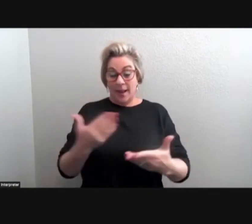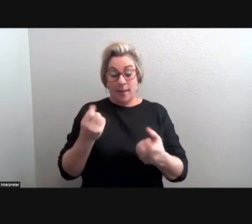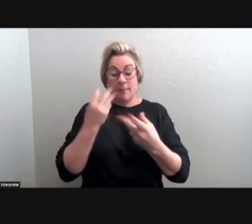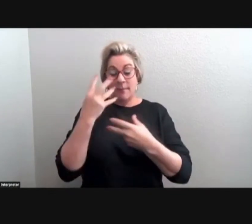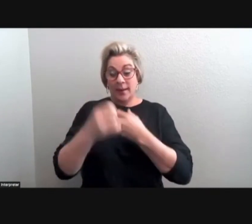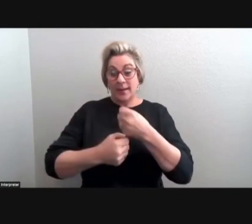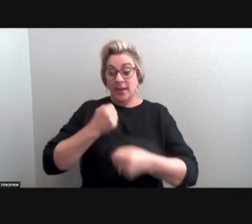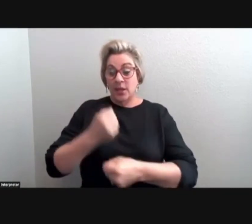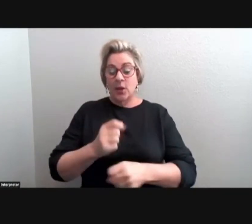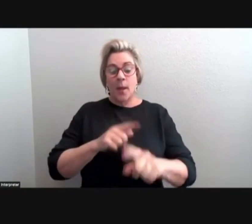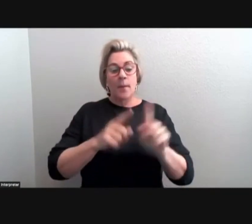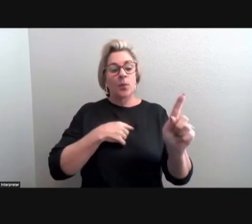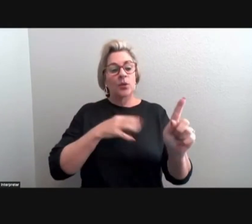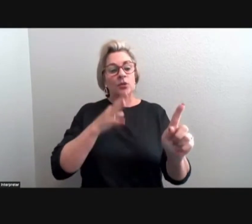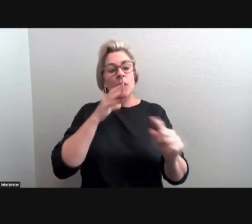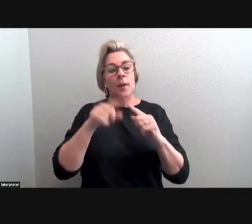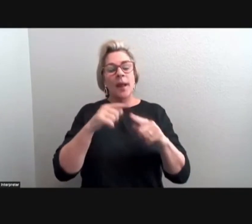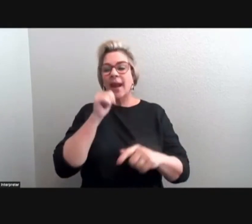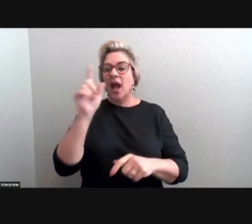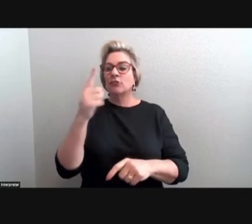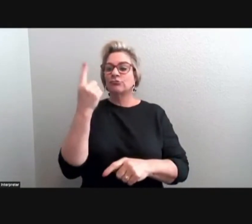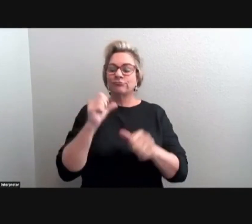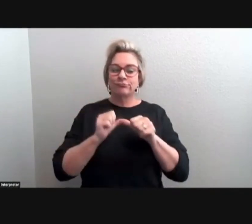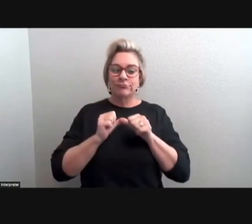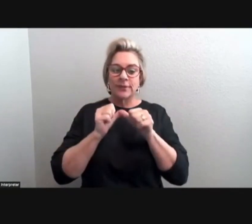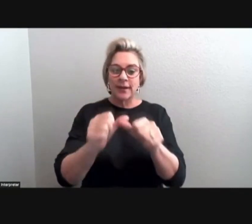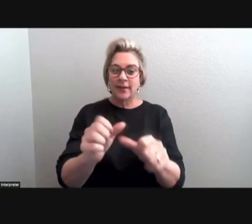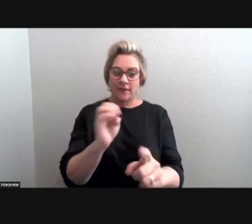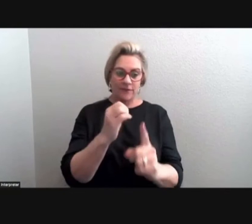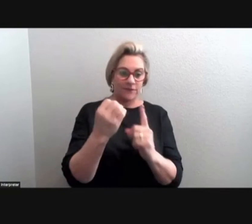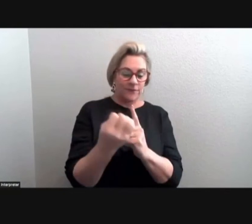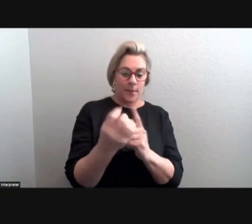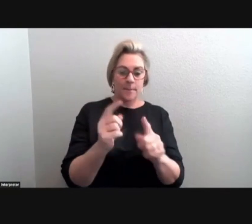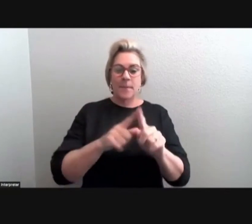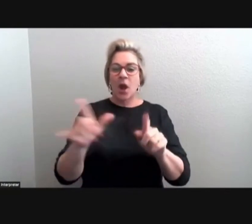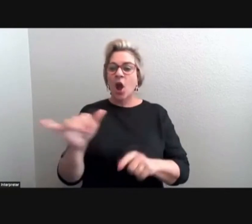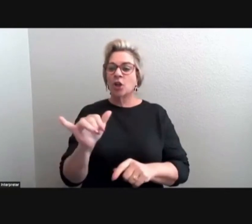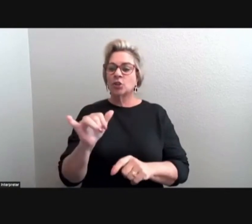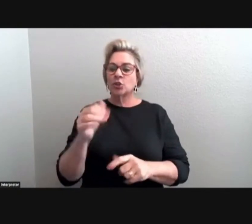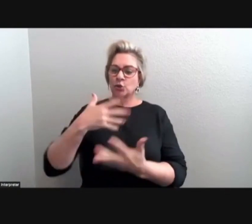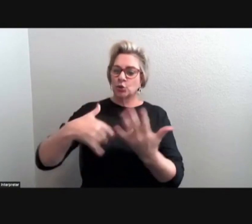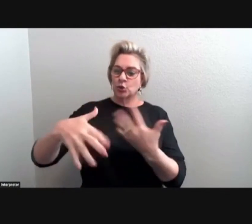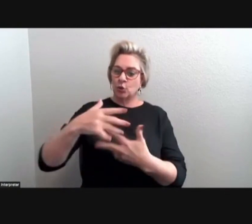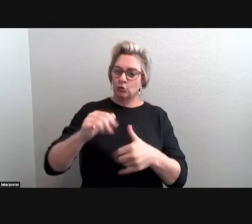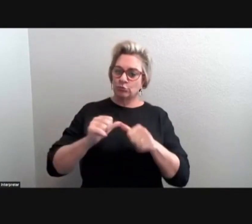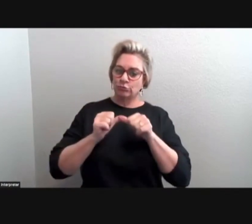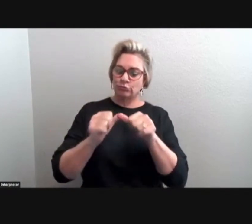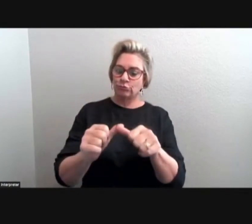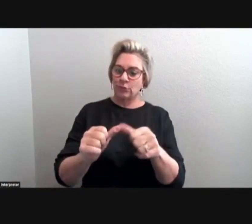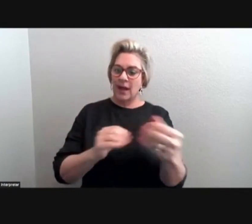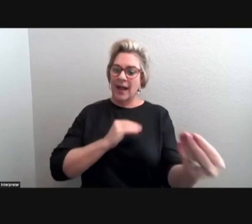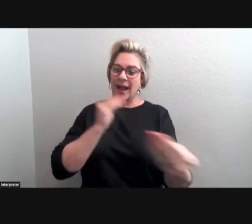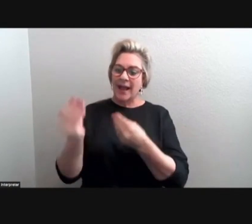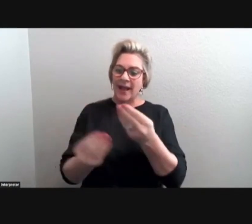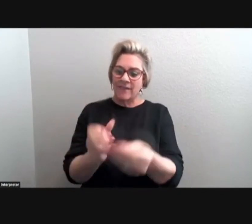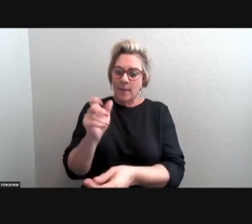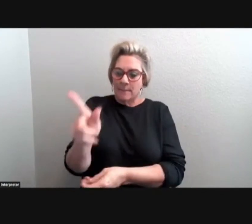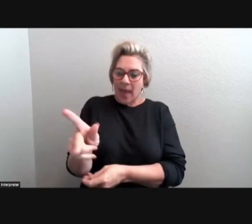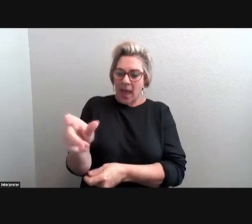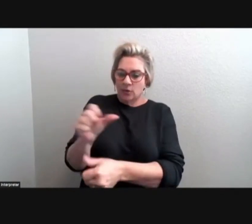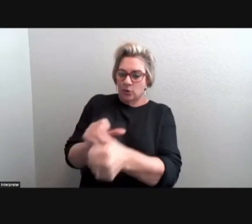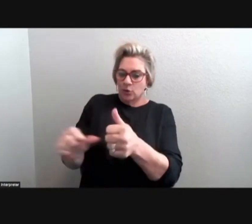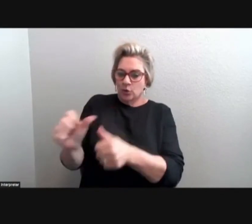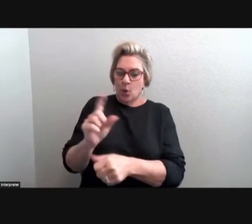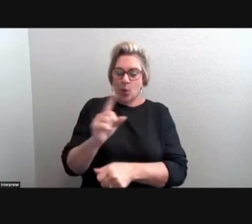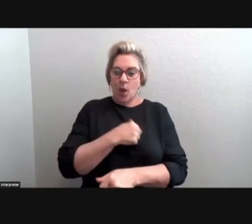about sustainability, not only in terms of environmental sustainability, but also social sustainability and giving back to the communities in which we live